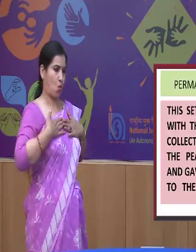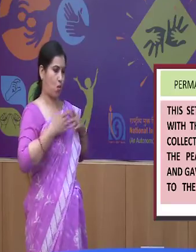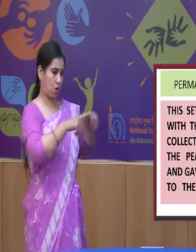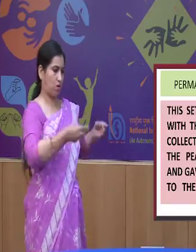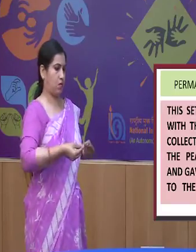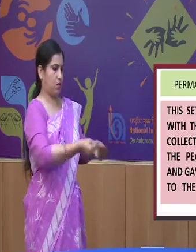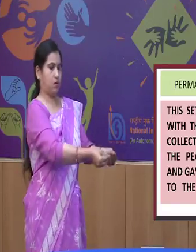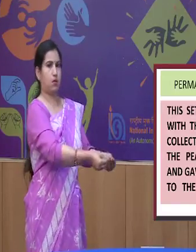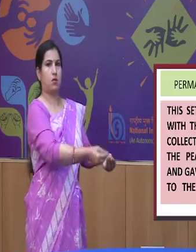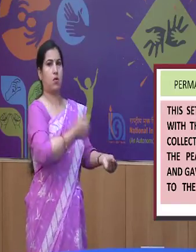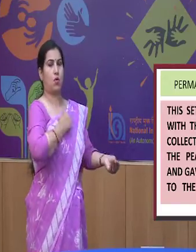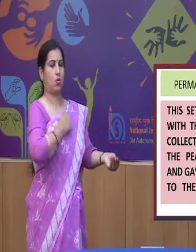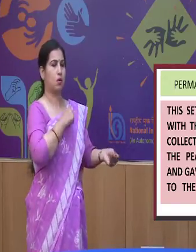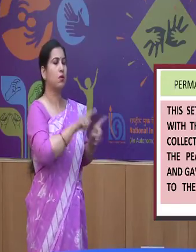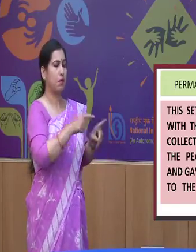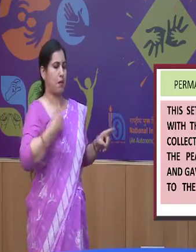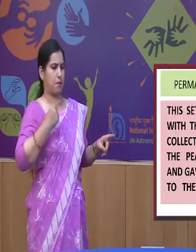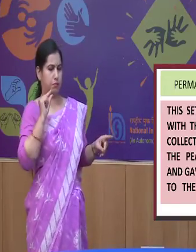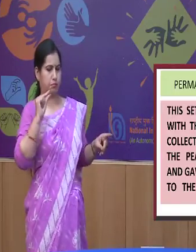fixed sum of money.